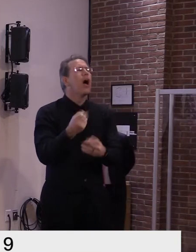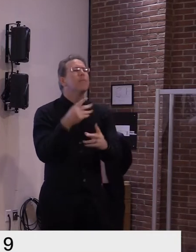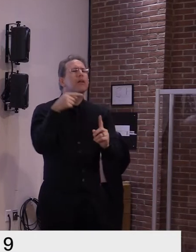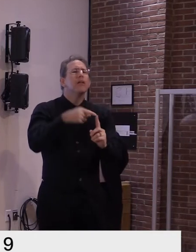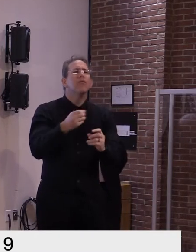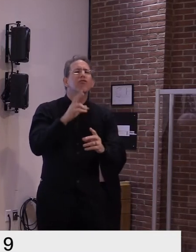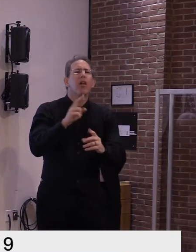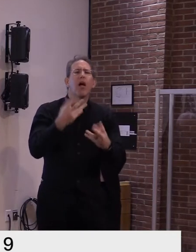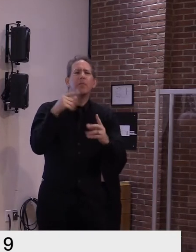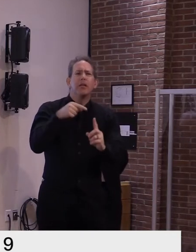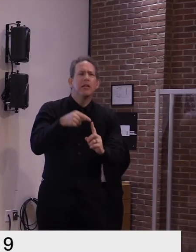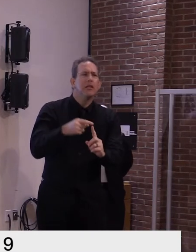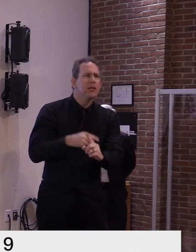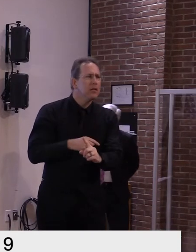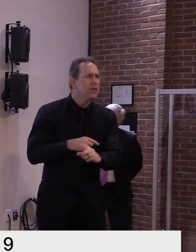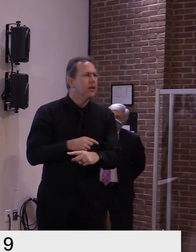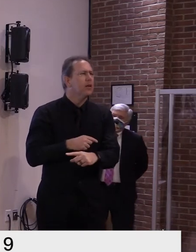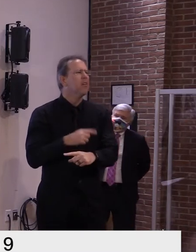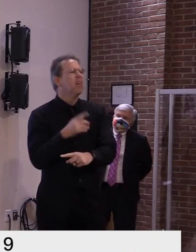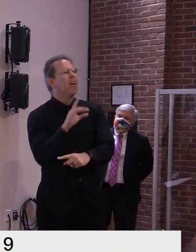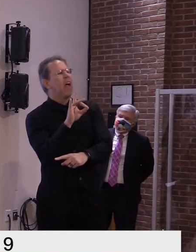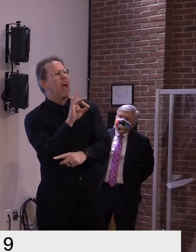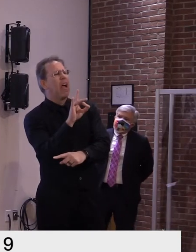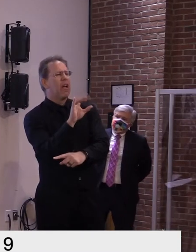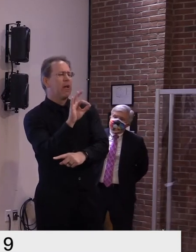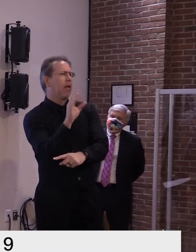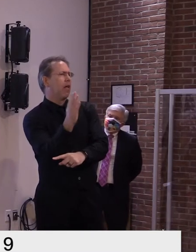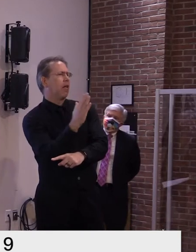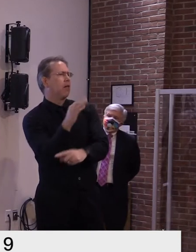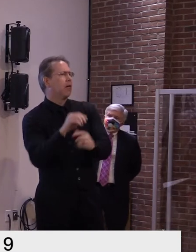But that evolves. Out of how many on a shift?